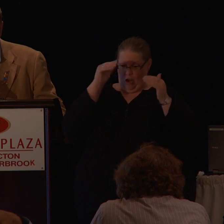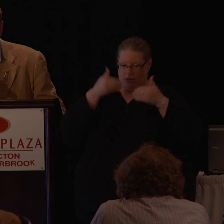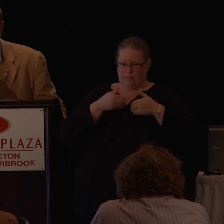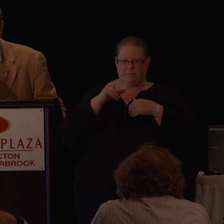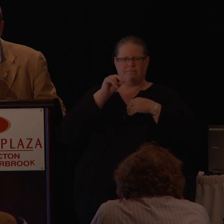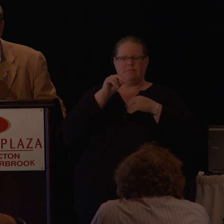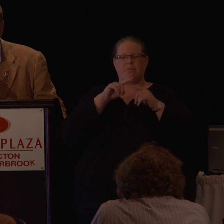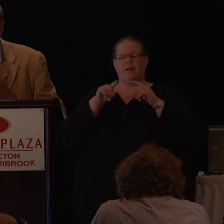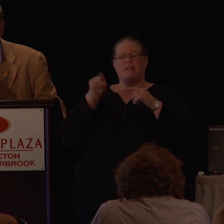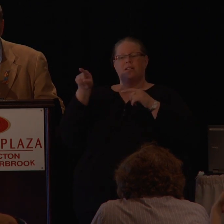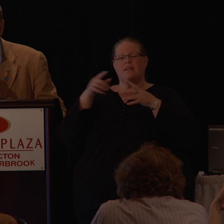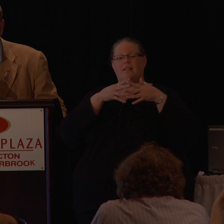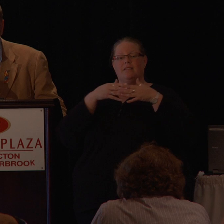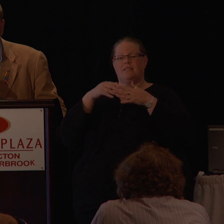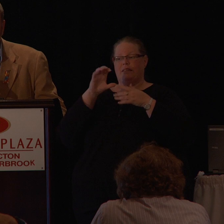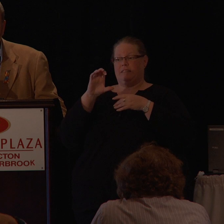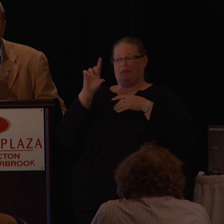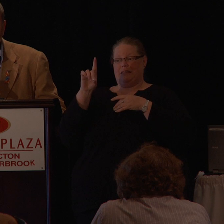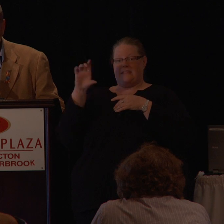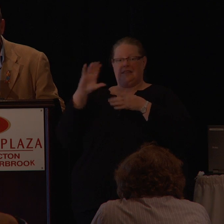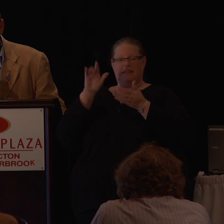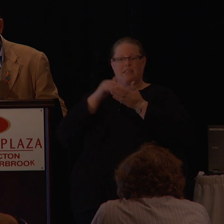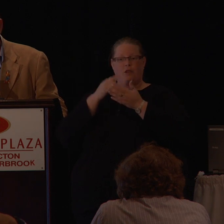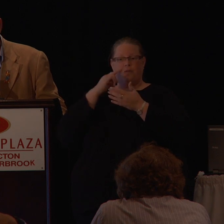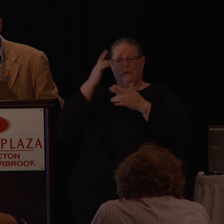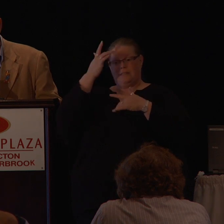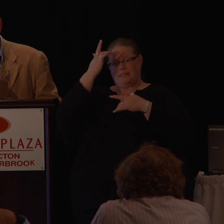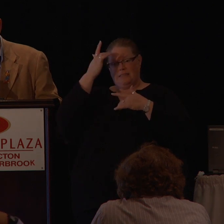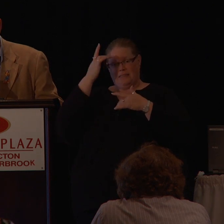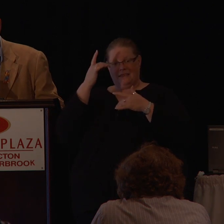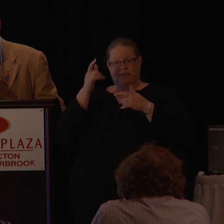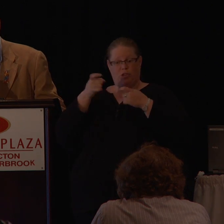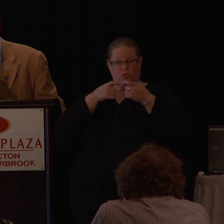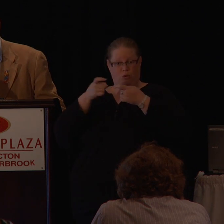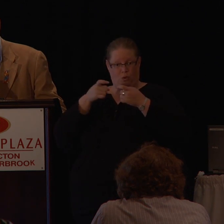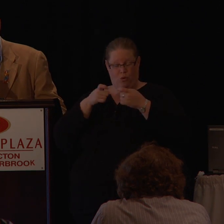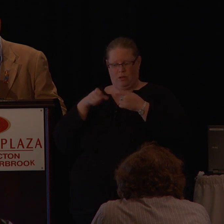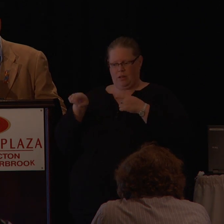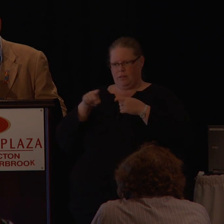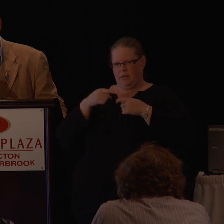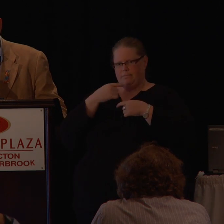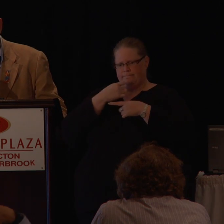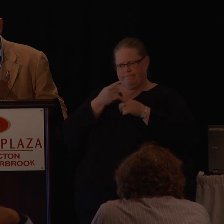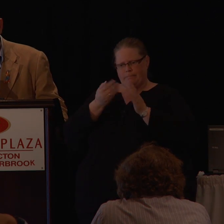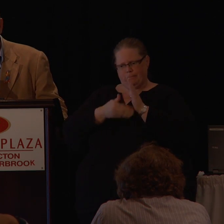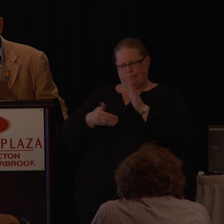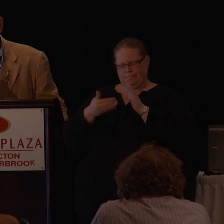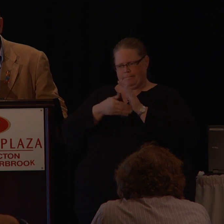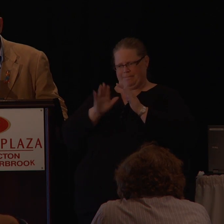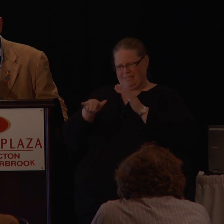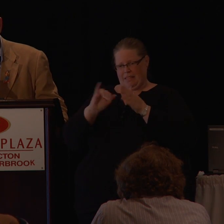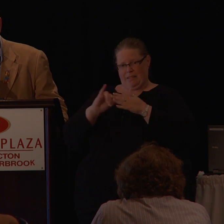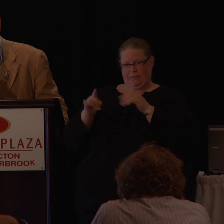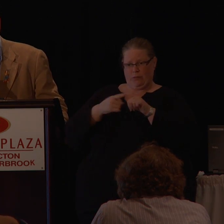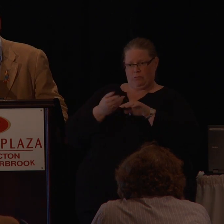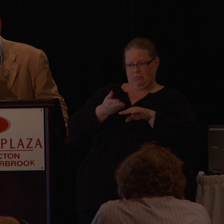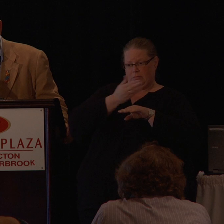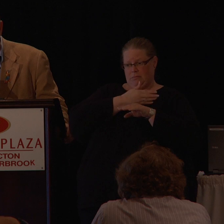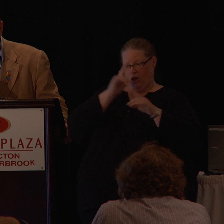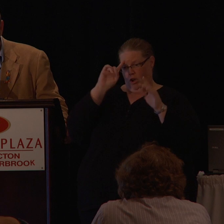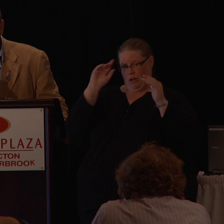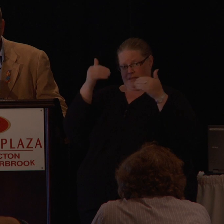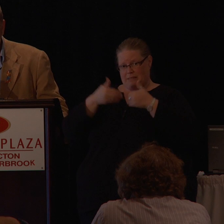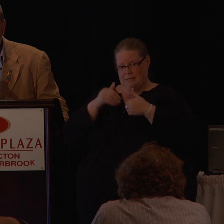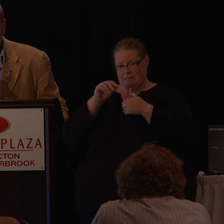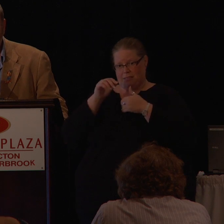Disease Control in the United States have repeatedly pointed out that with the original classic autistic disorder,